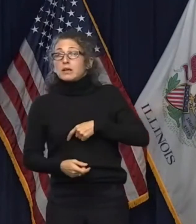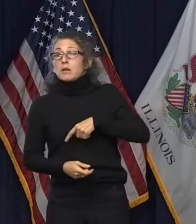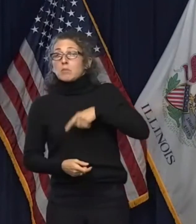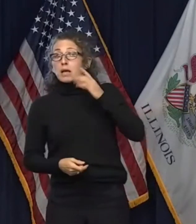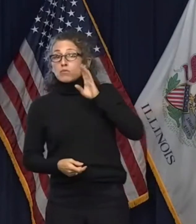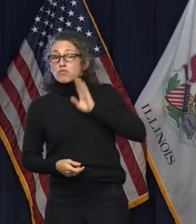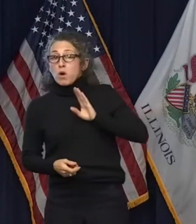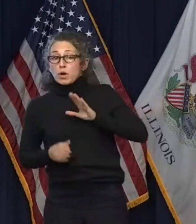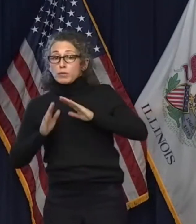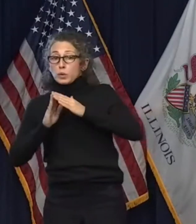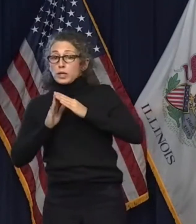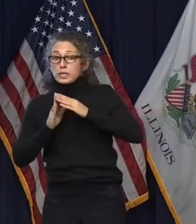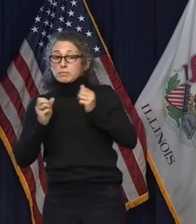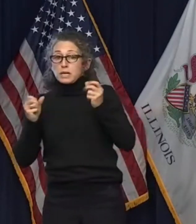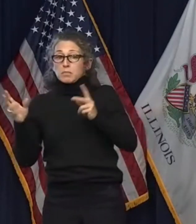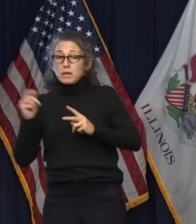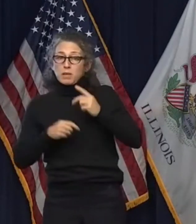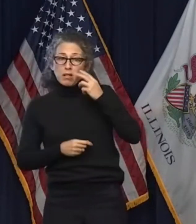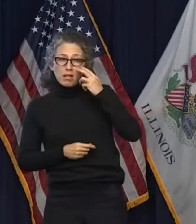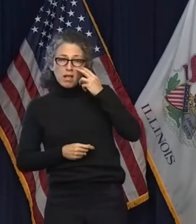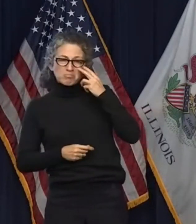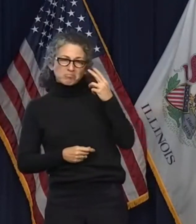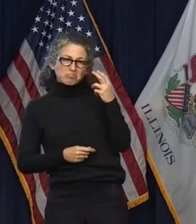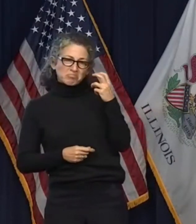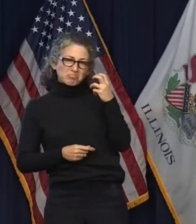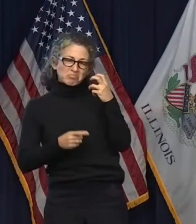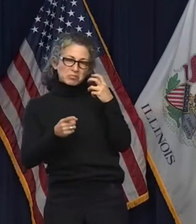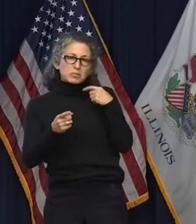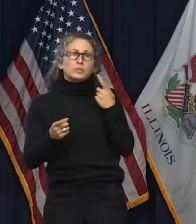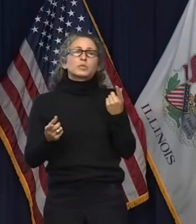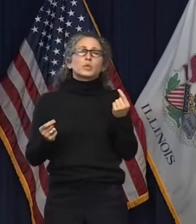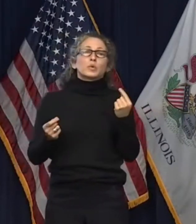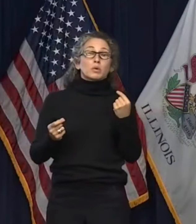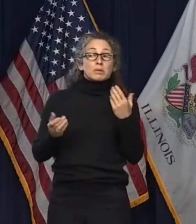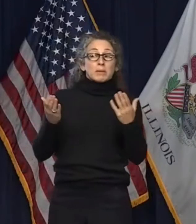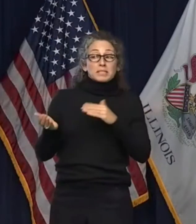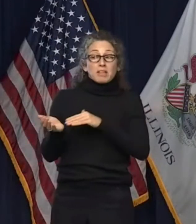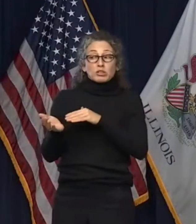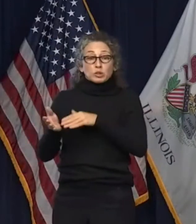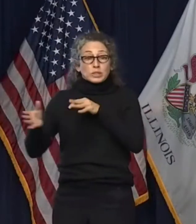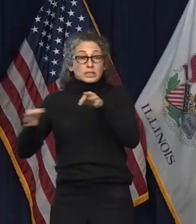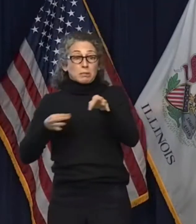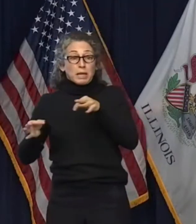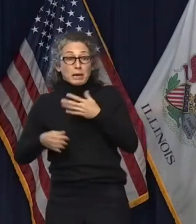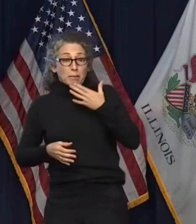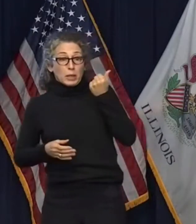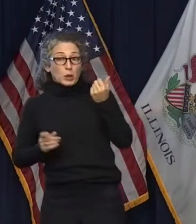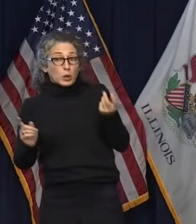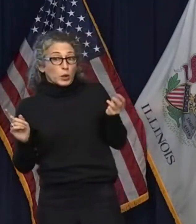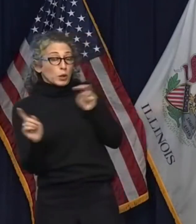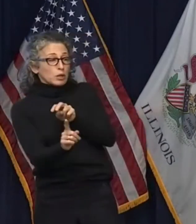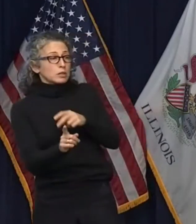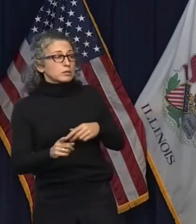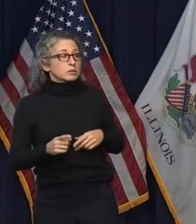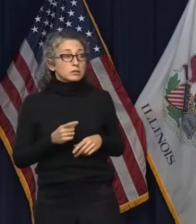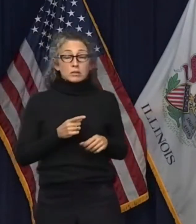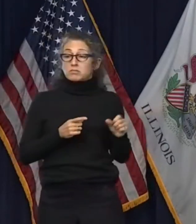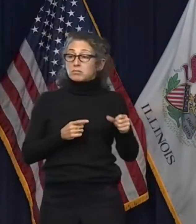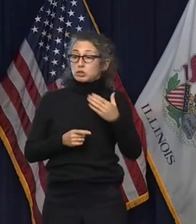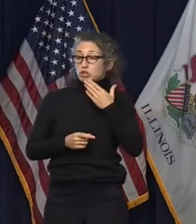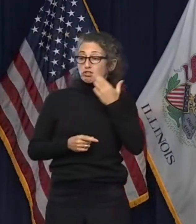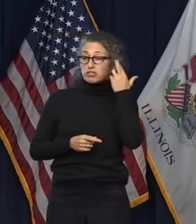deal of skepticism? Yeah, no, there's a lot of work to be done there, and there's very valid reasons why that skepticism